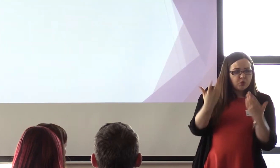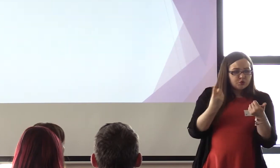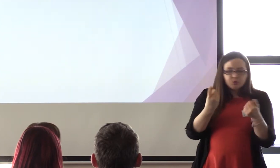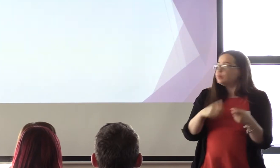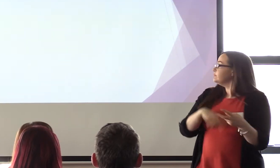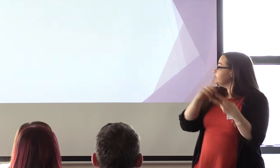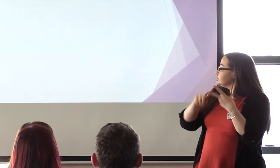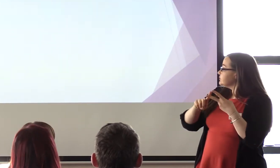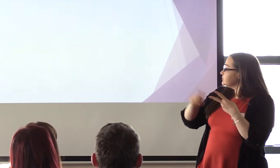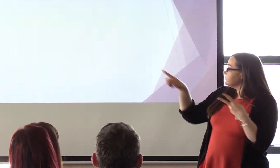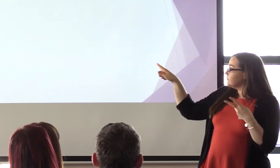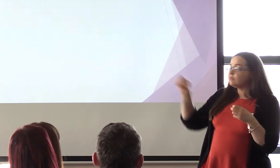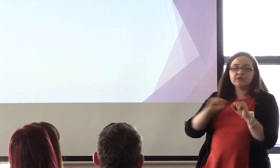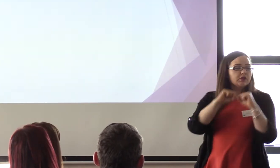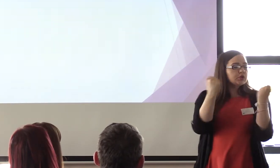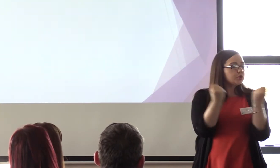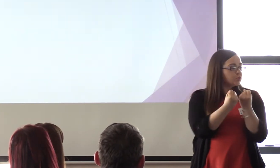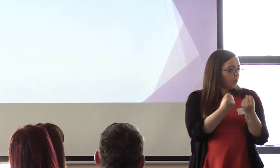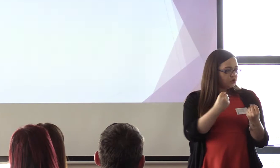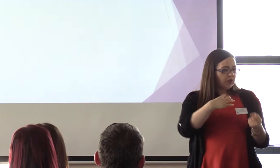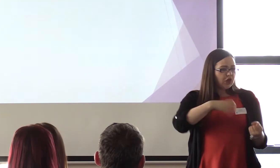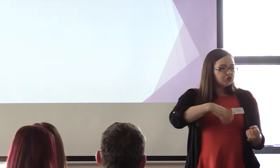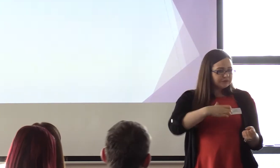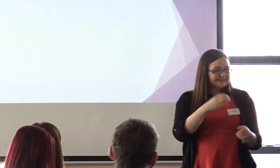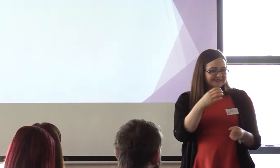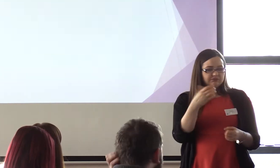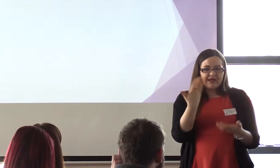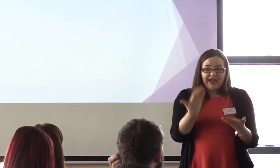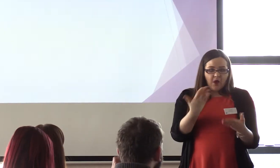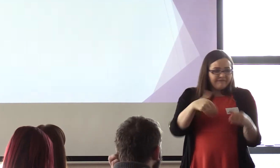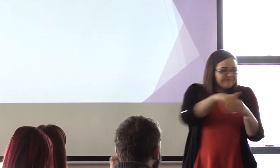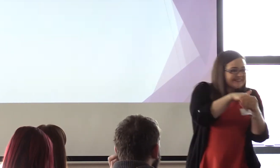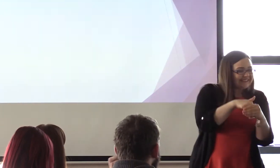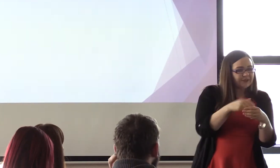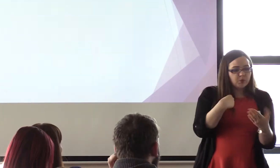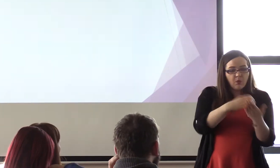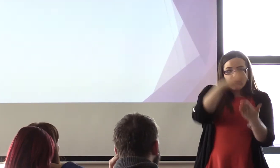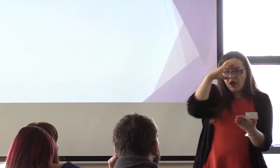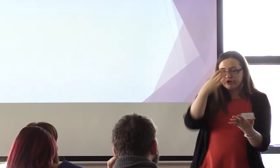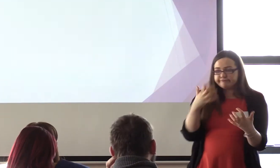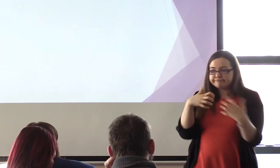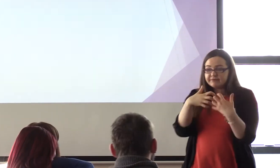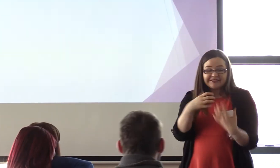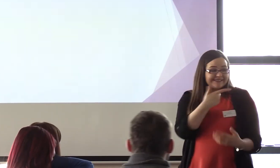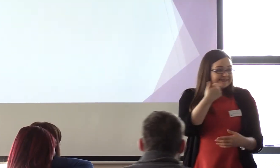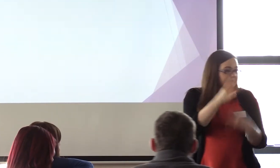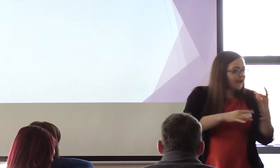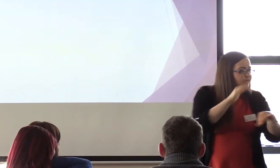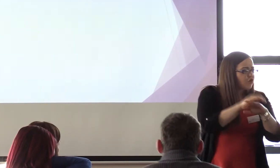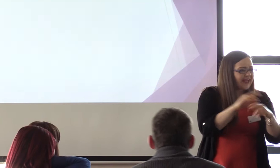for the road ahead in terms of the college experience. Social adjustment, how they fit in, and is